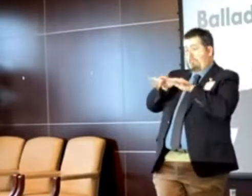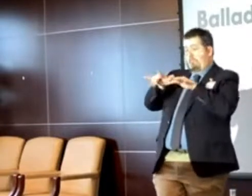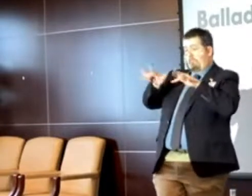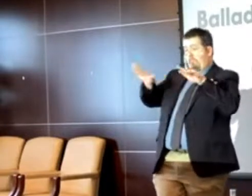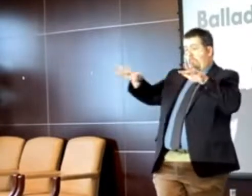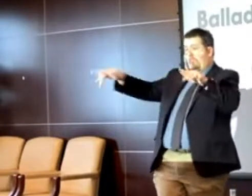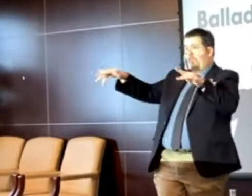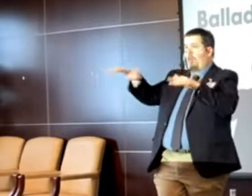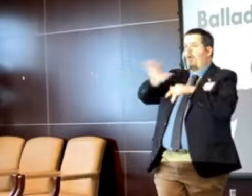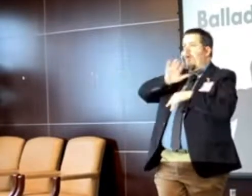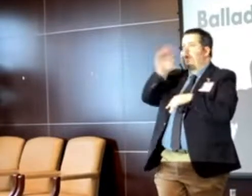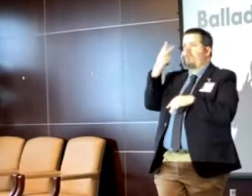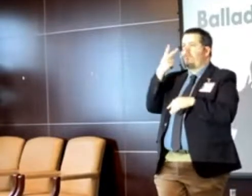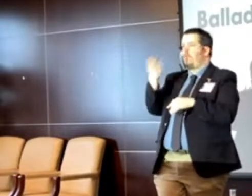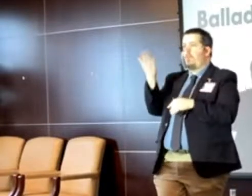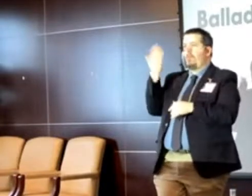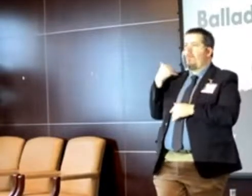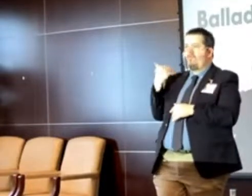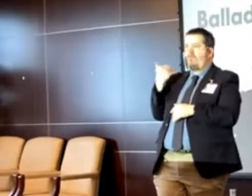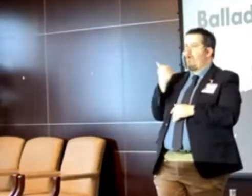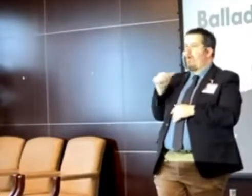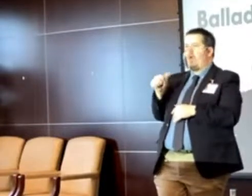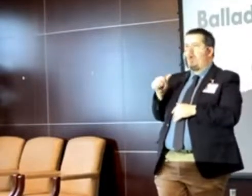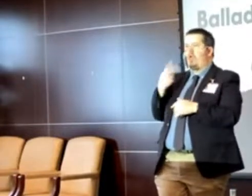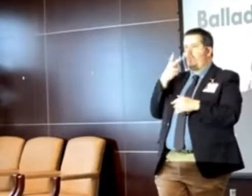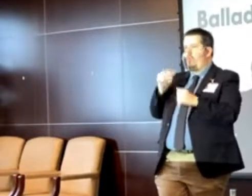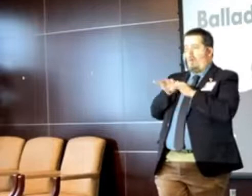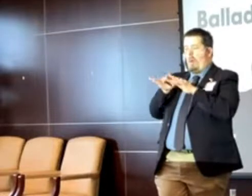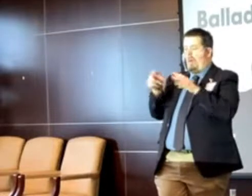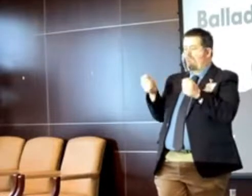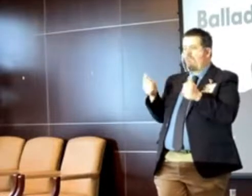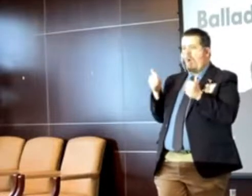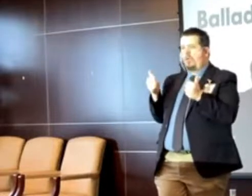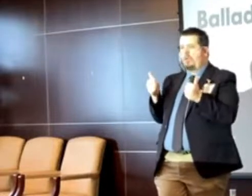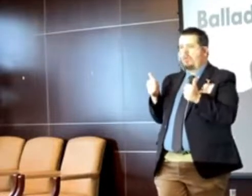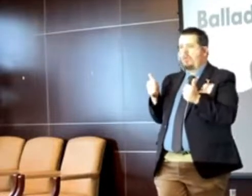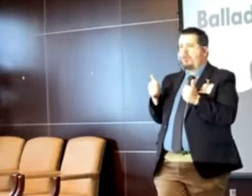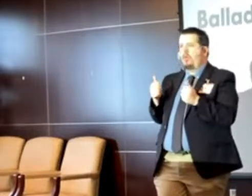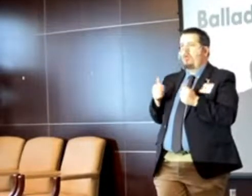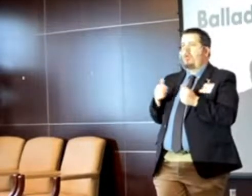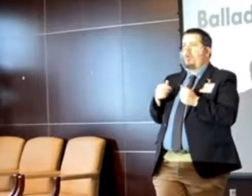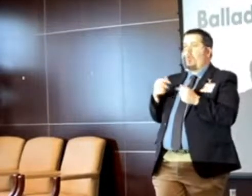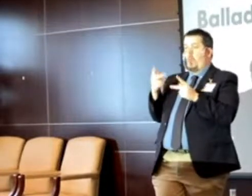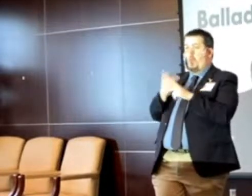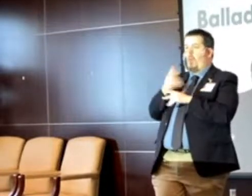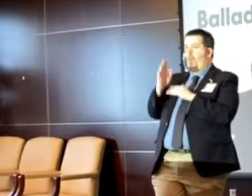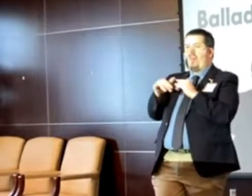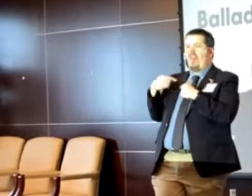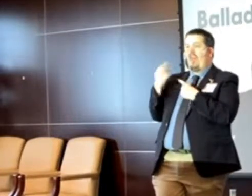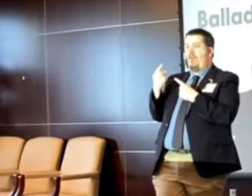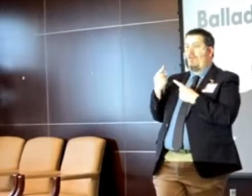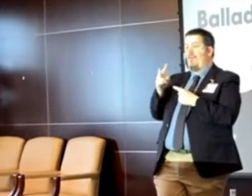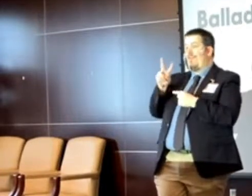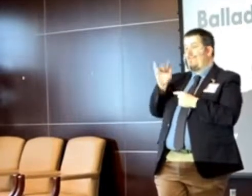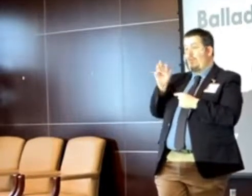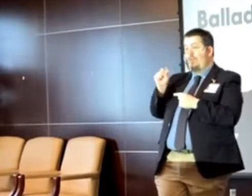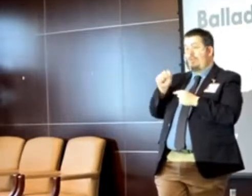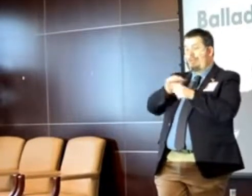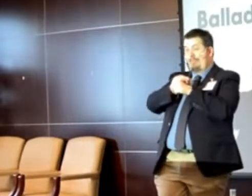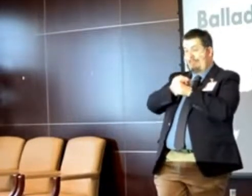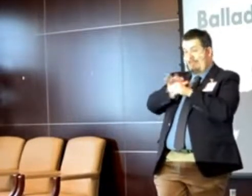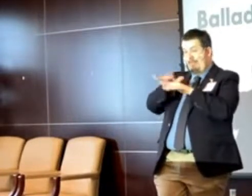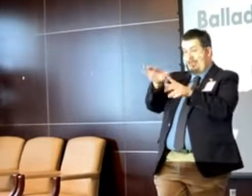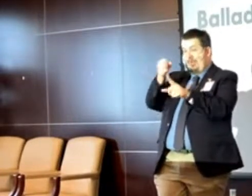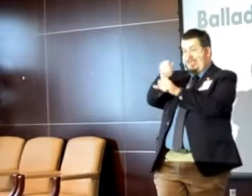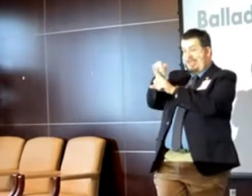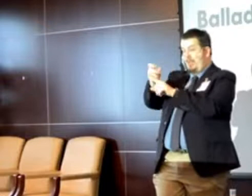not seen in any of our COVID-19 variants prior to today. And as this virus makes its way into the unvaccinated